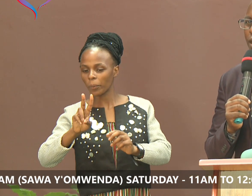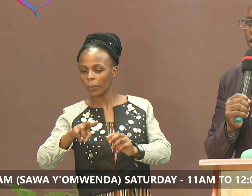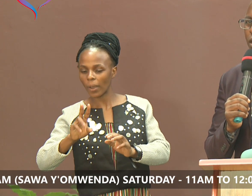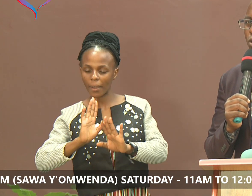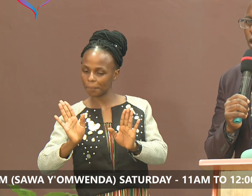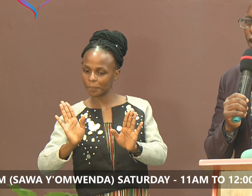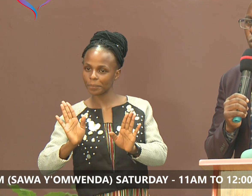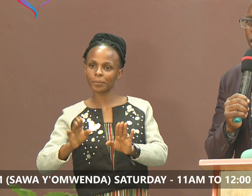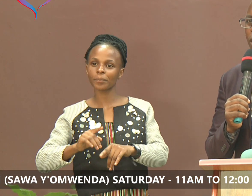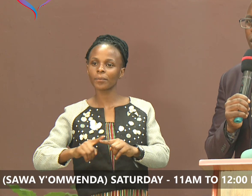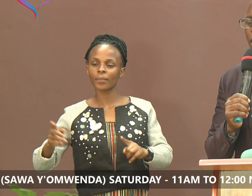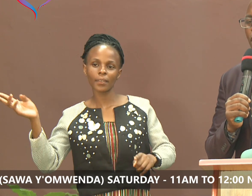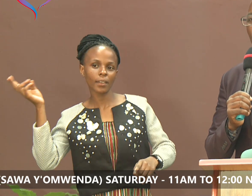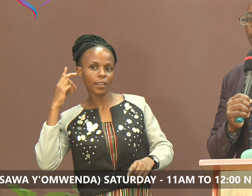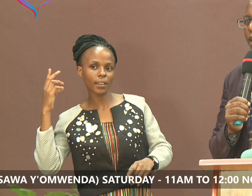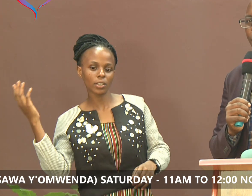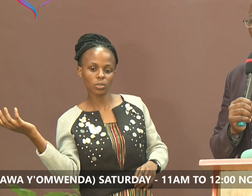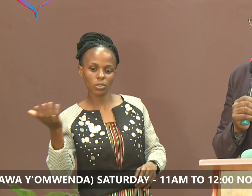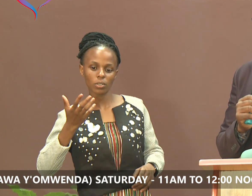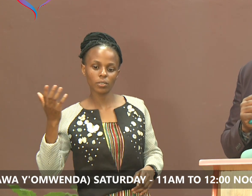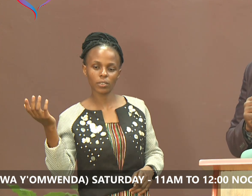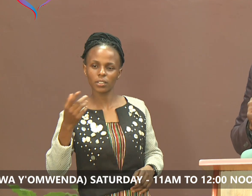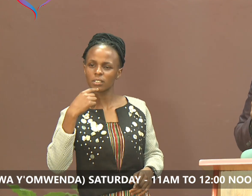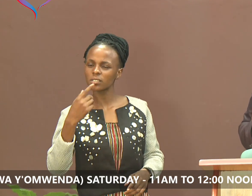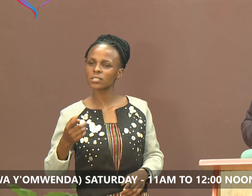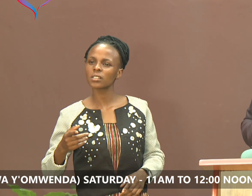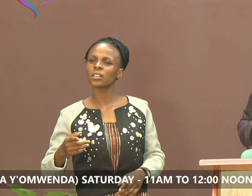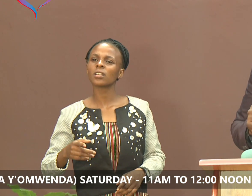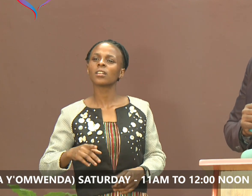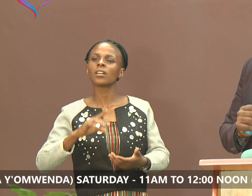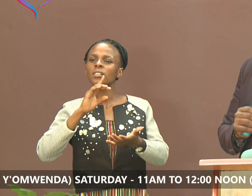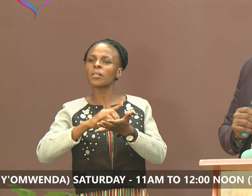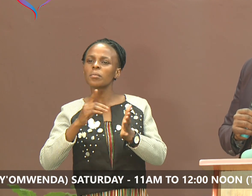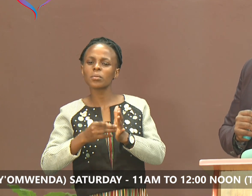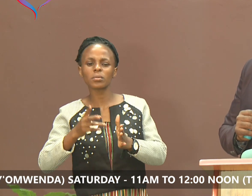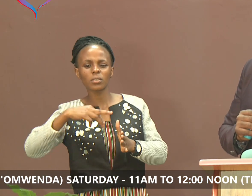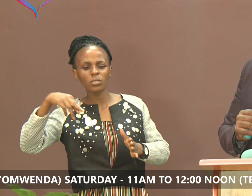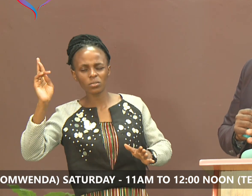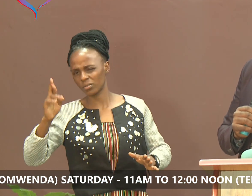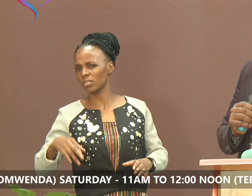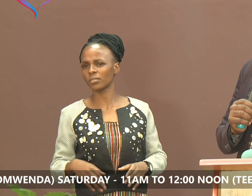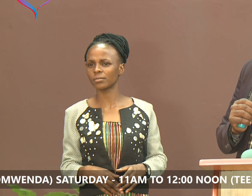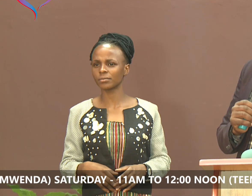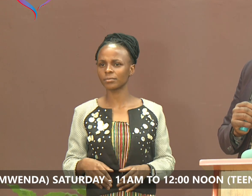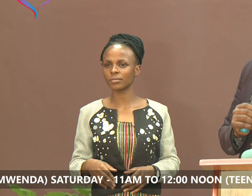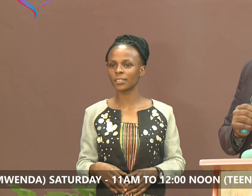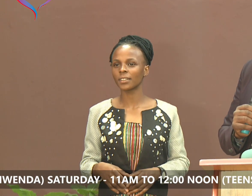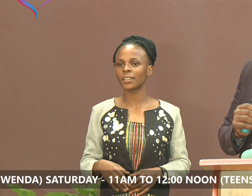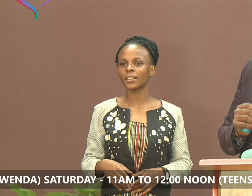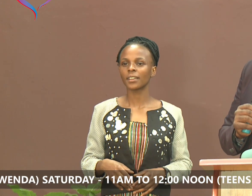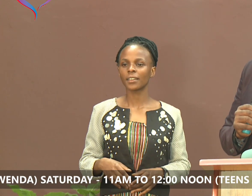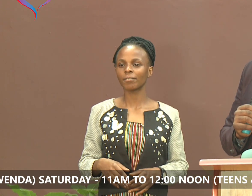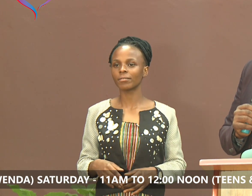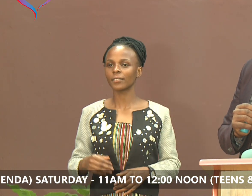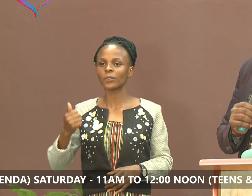critically to evaluate and to analyze byayogera bili logical. Singo and women don't like that.